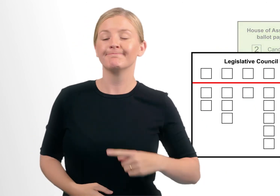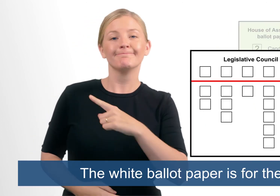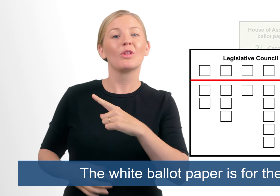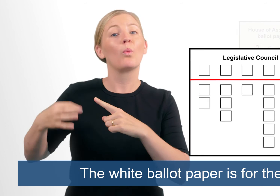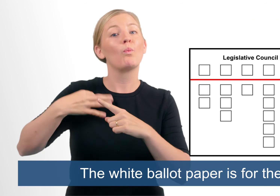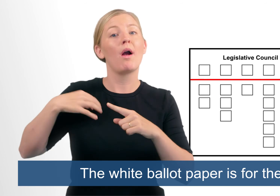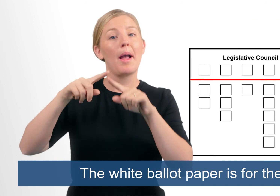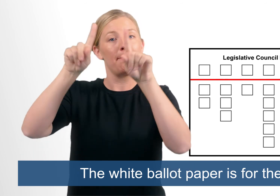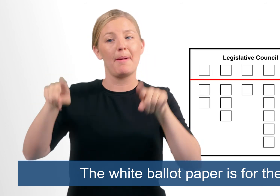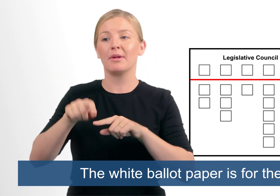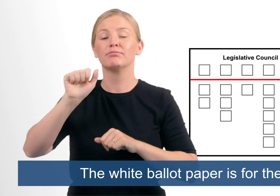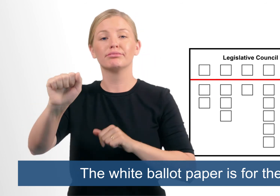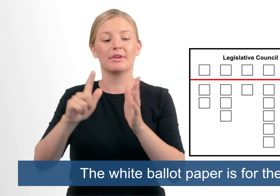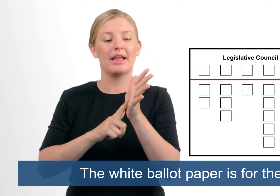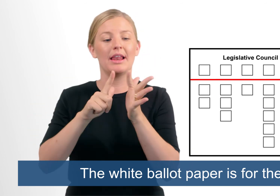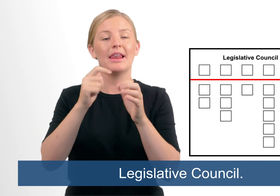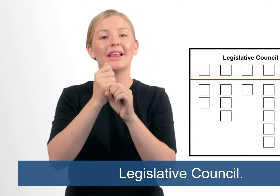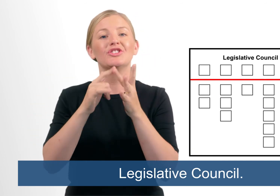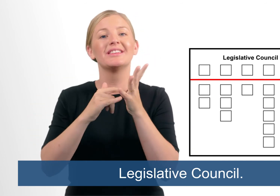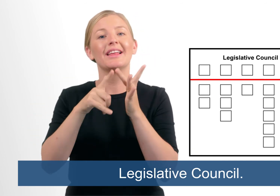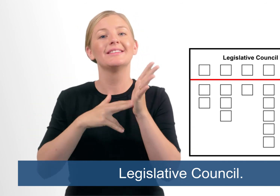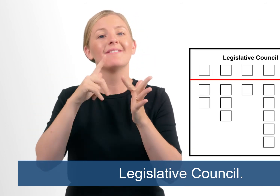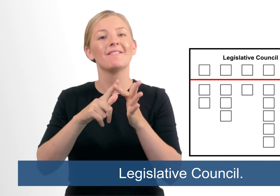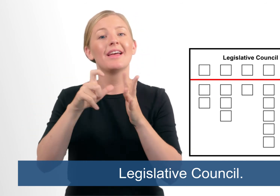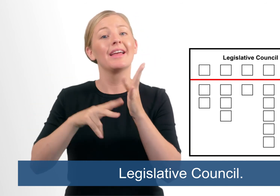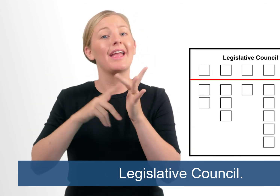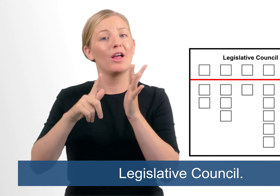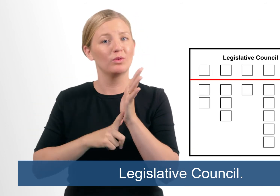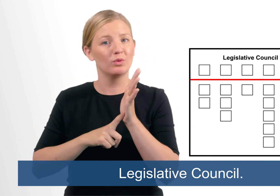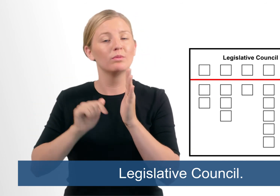The white ballot paper is for the Legislative Council.